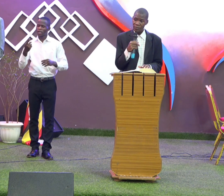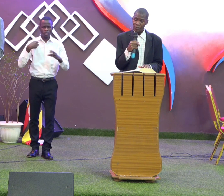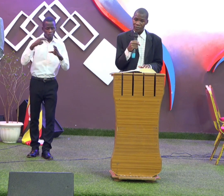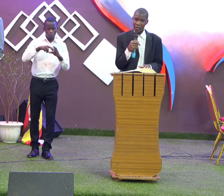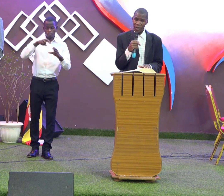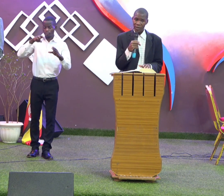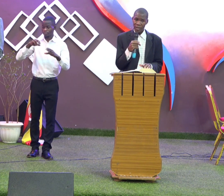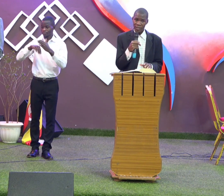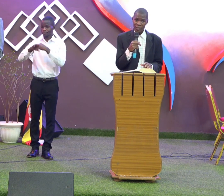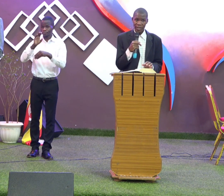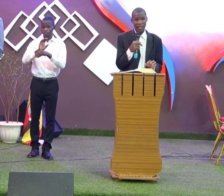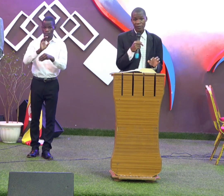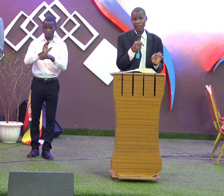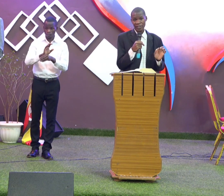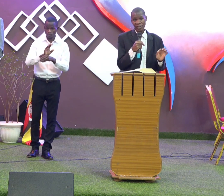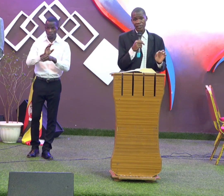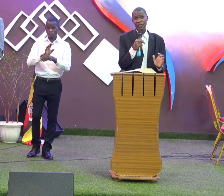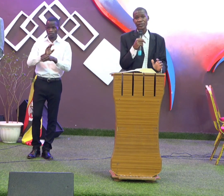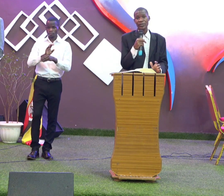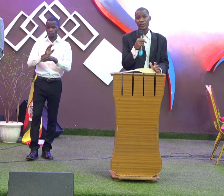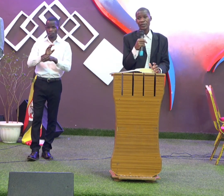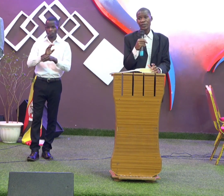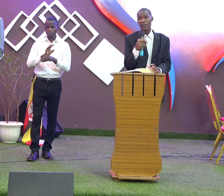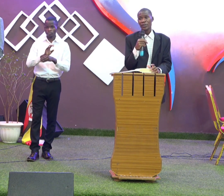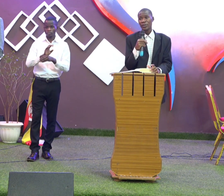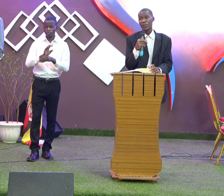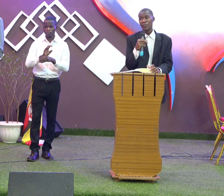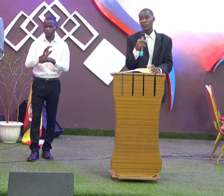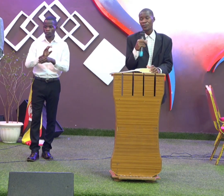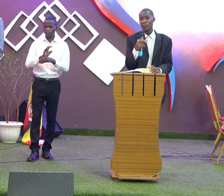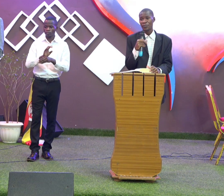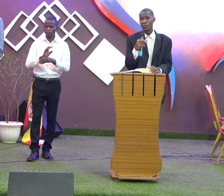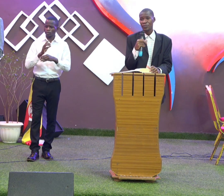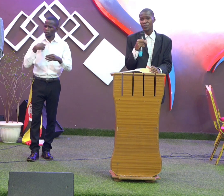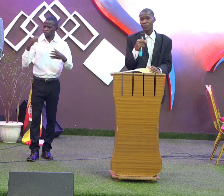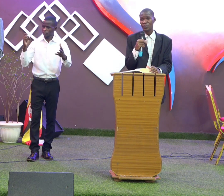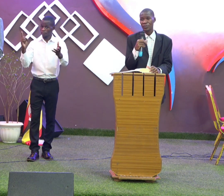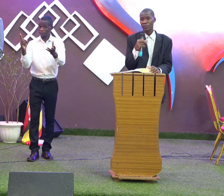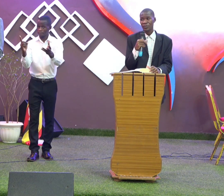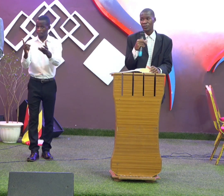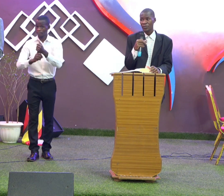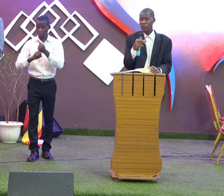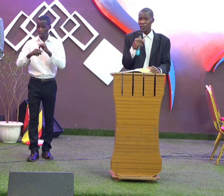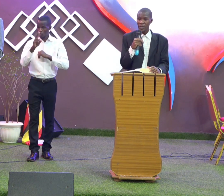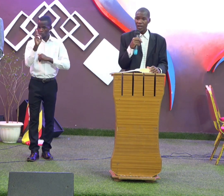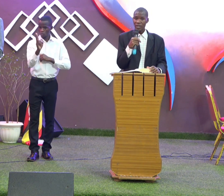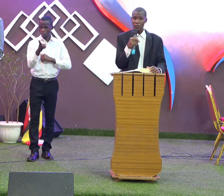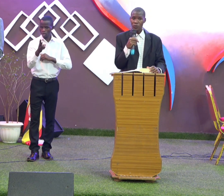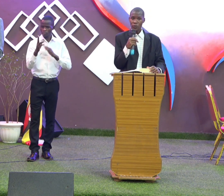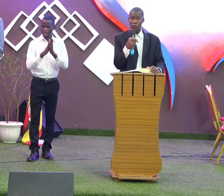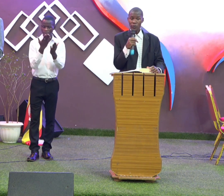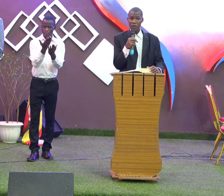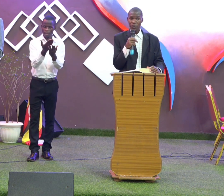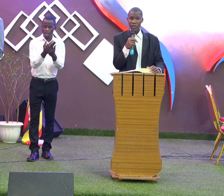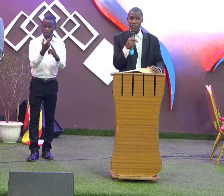kanisa. And the pastor said I left the church. Natwale 12 n'ezisaba eri omuwanika. I